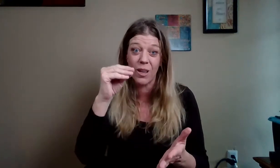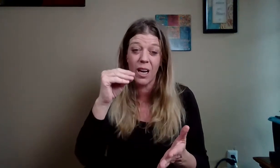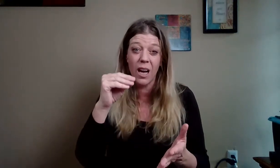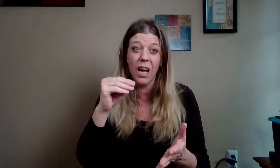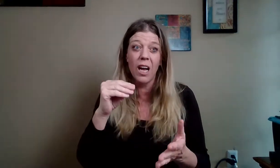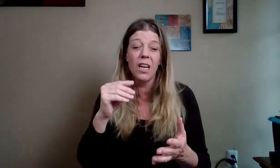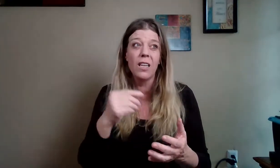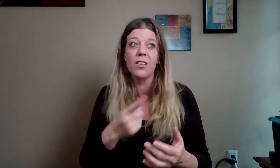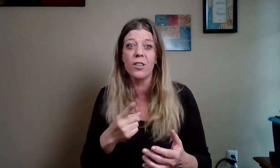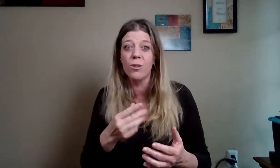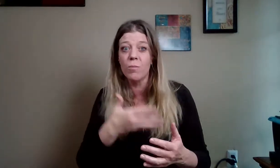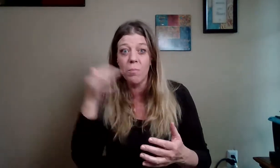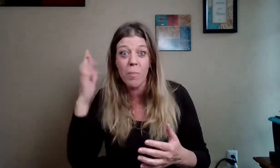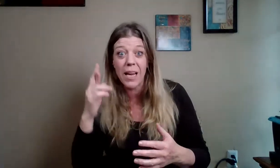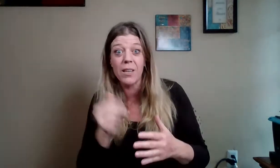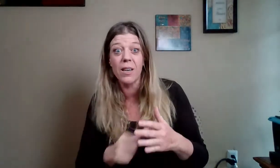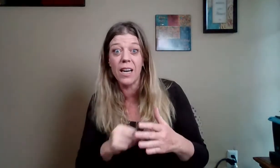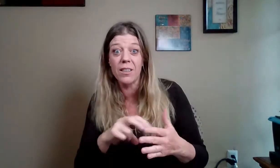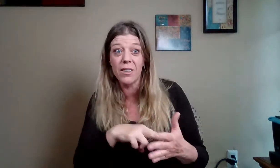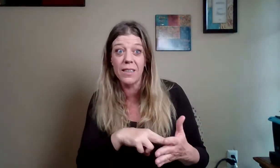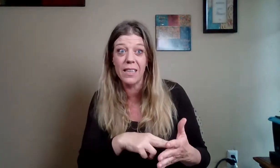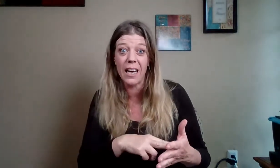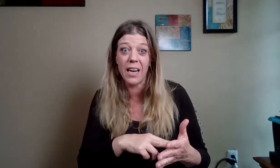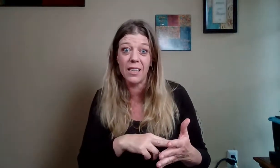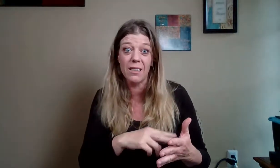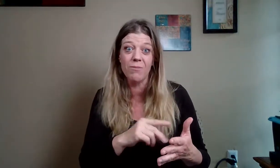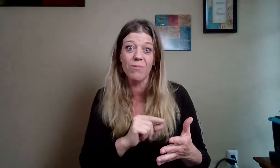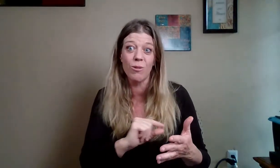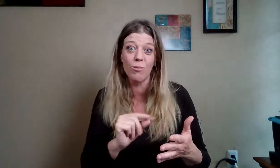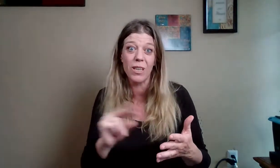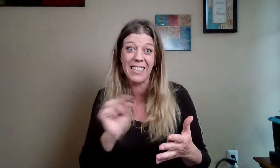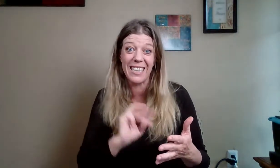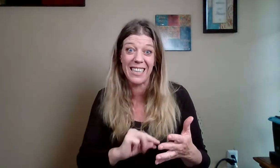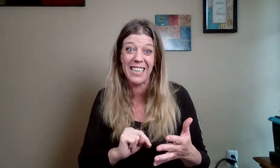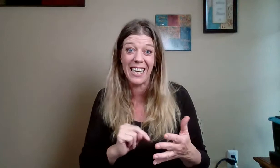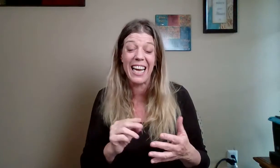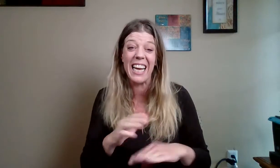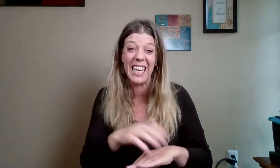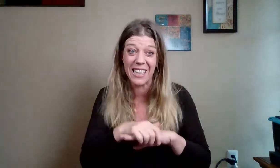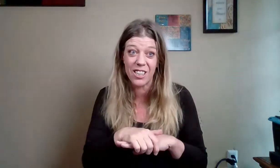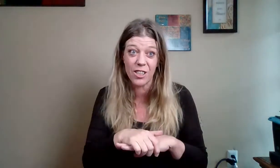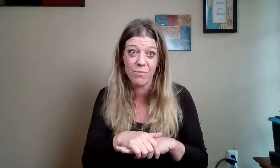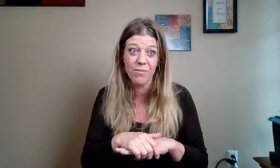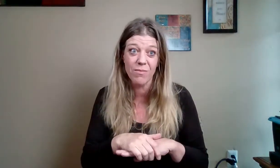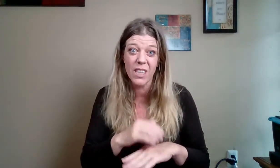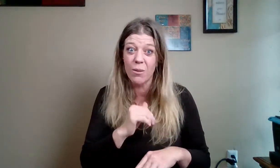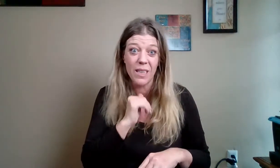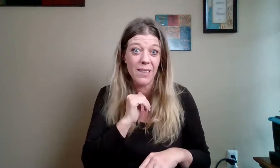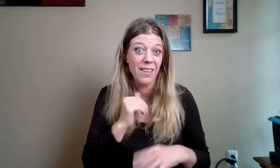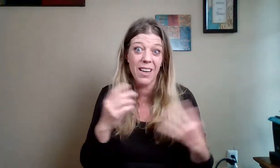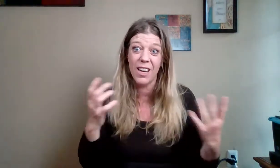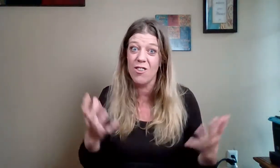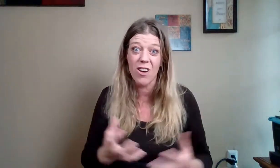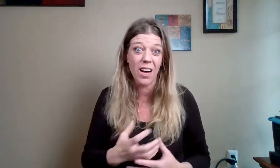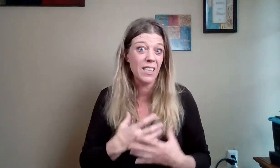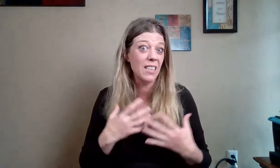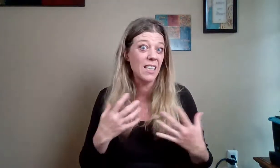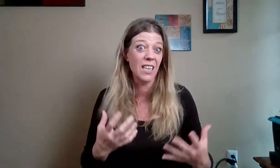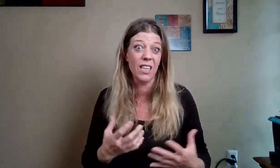learn to better understand written English. It was not